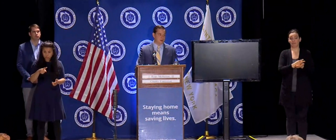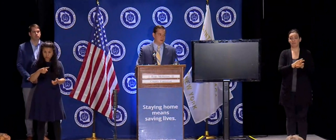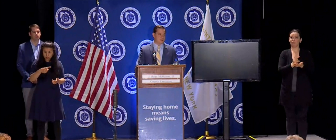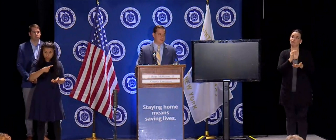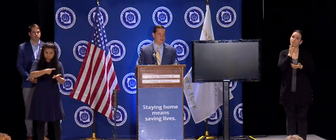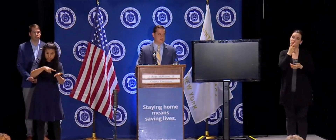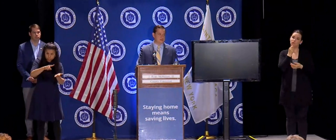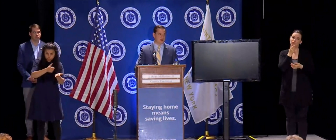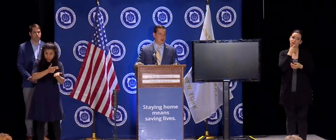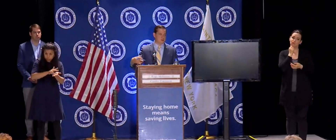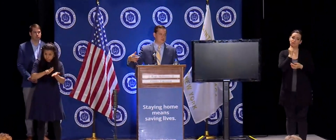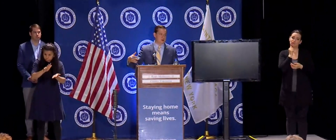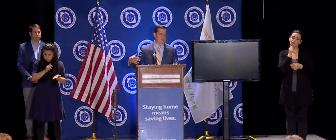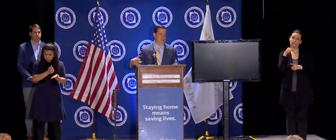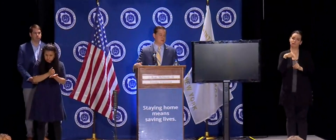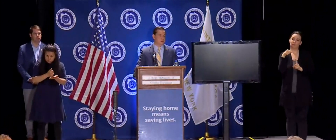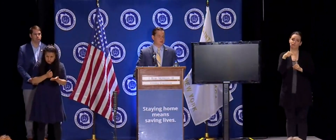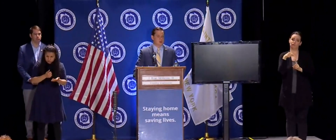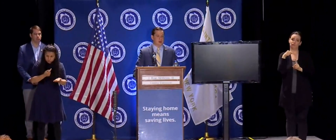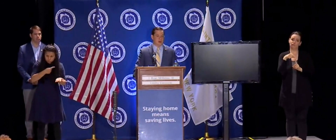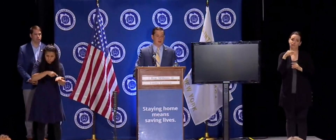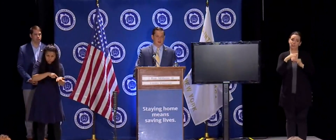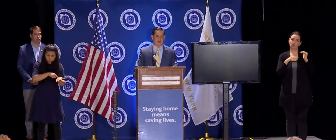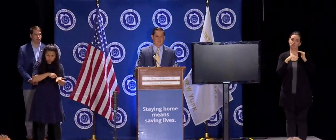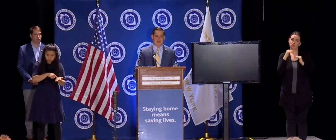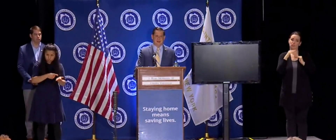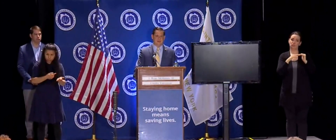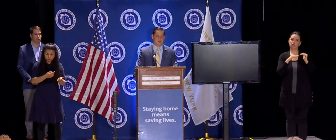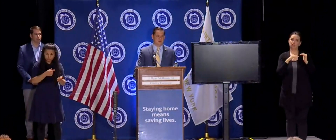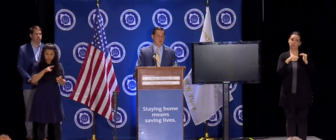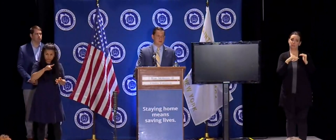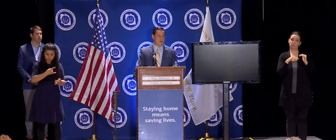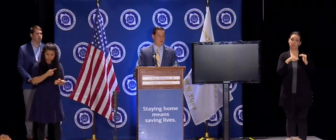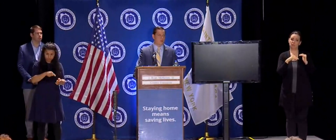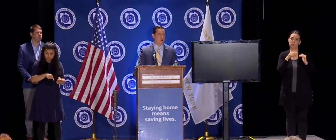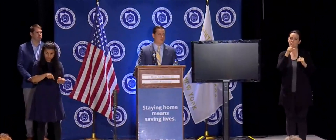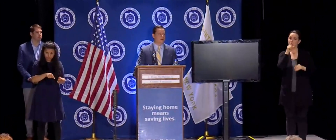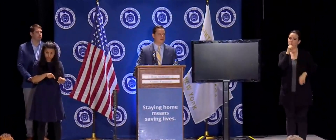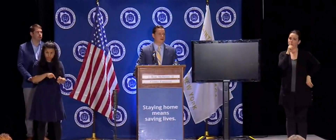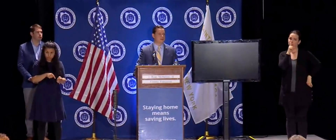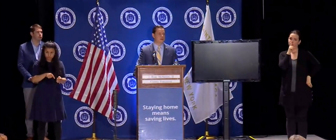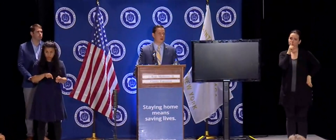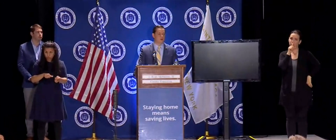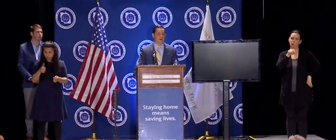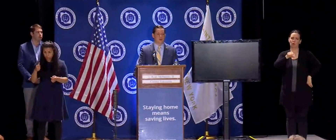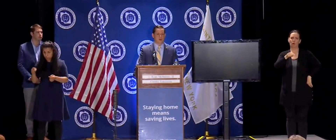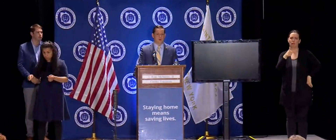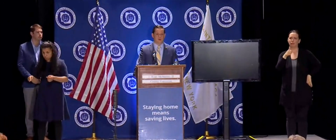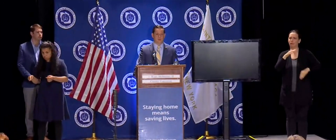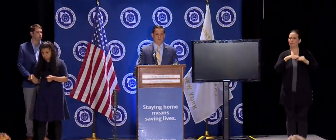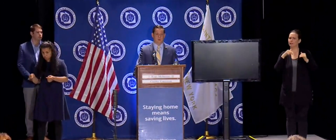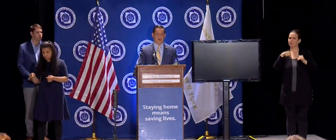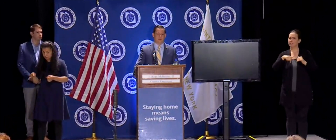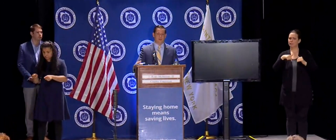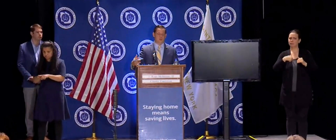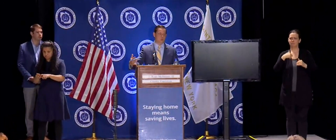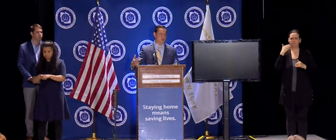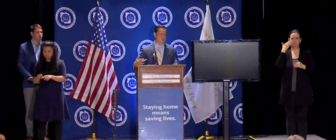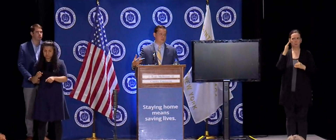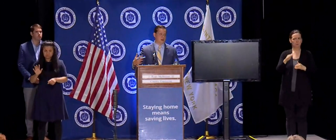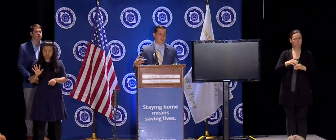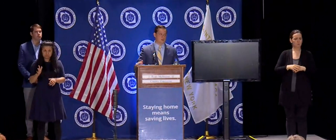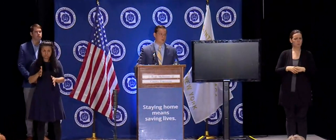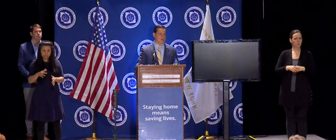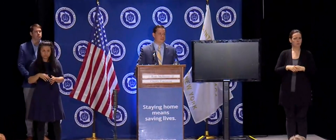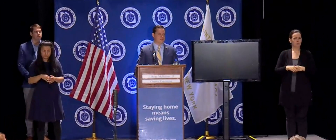Texas, maybe, that's starting construction. And I'm not even sure if there's another one like this. So going to a regular